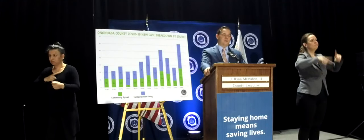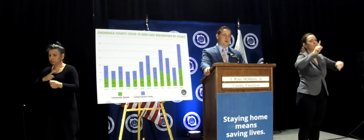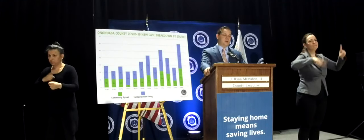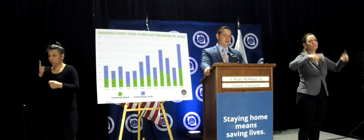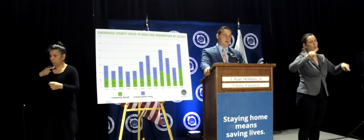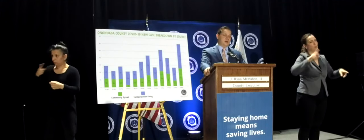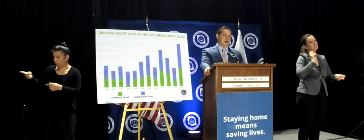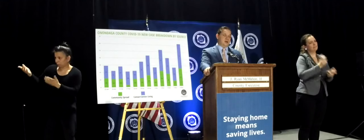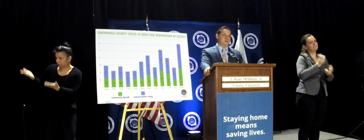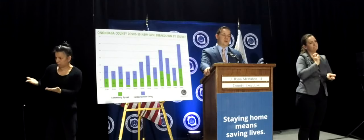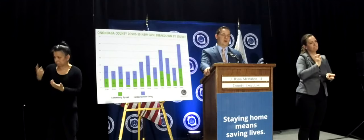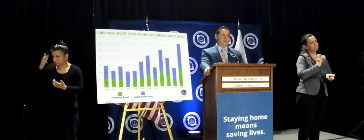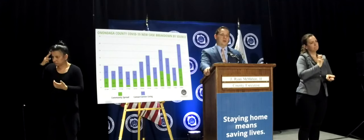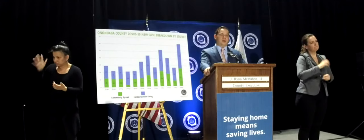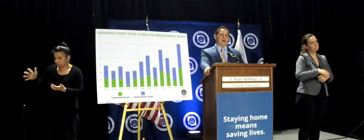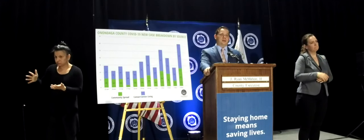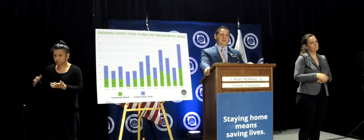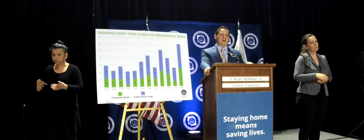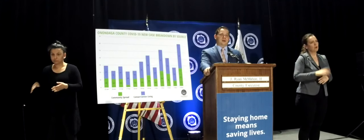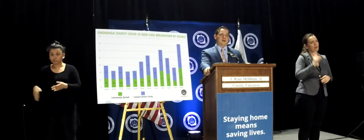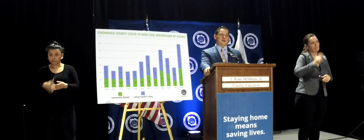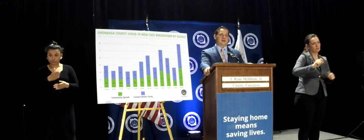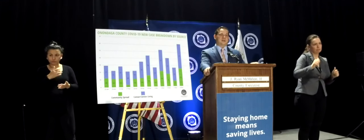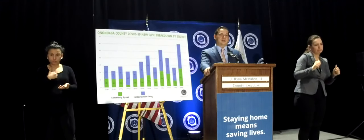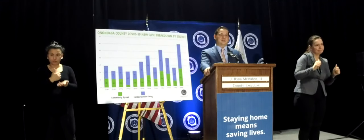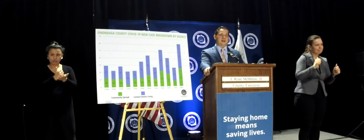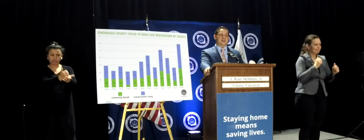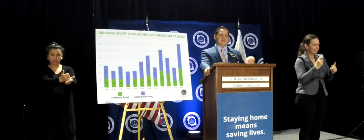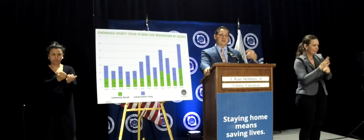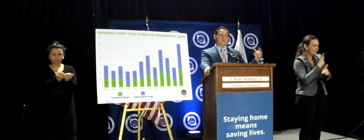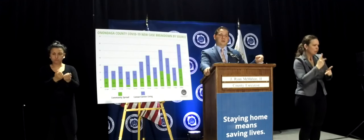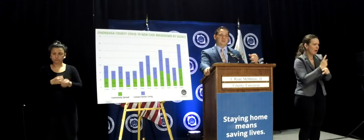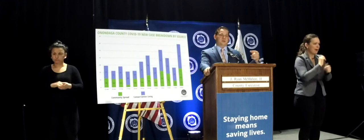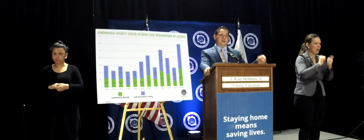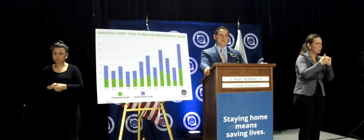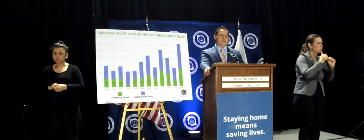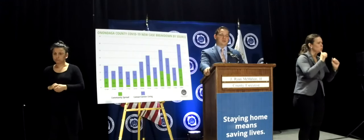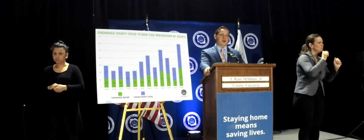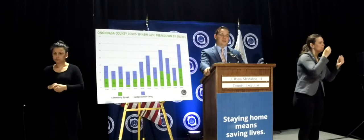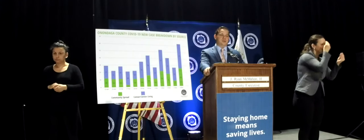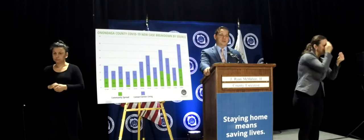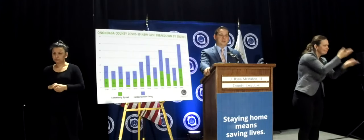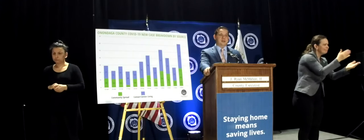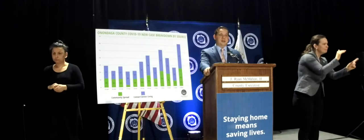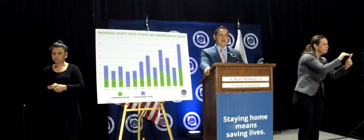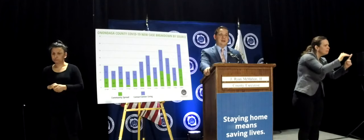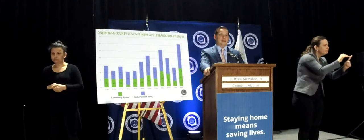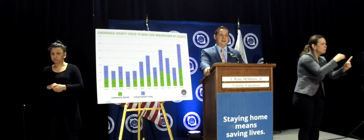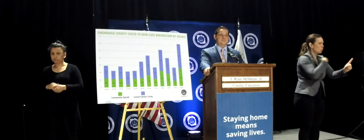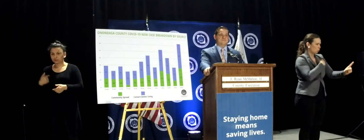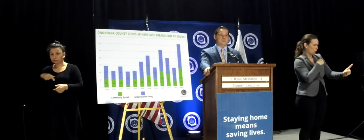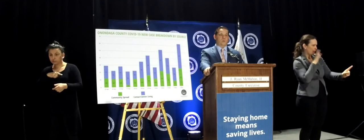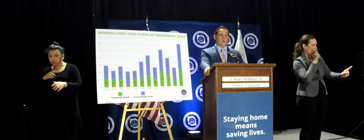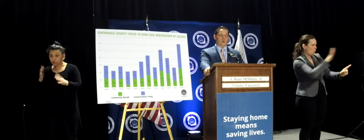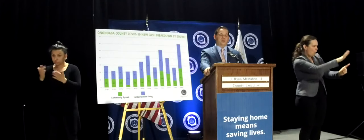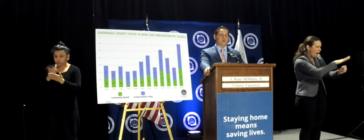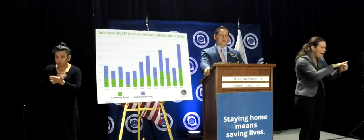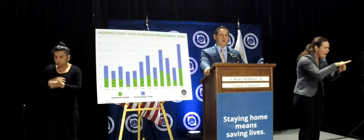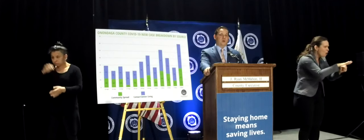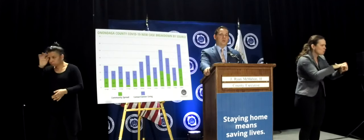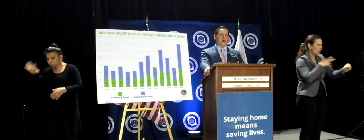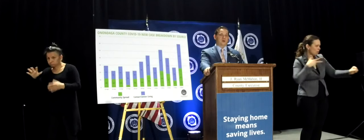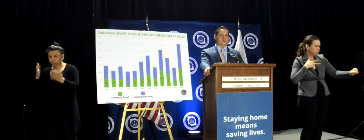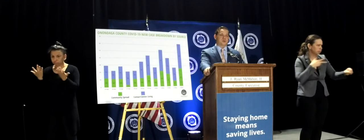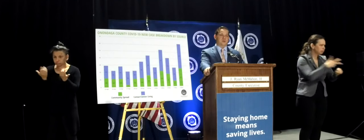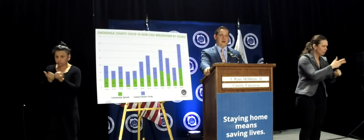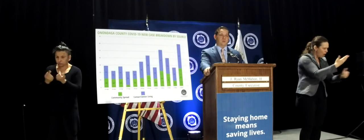help everybody. So these are things that there's going to be a communication strategy, and we're working with